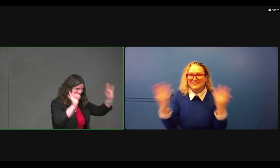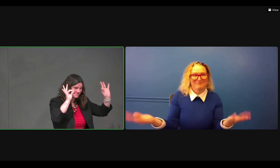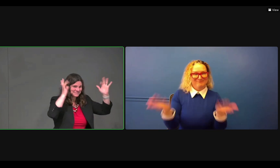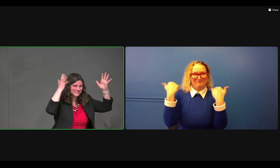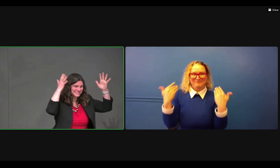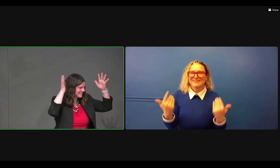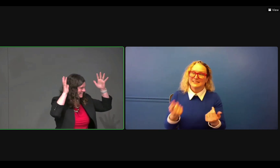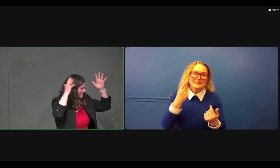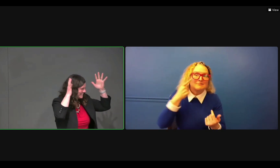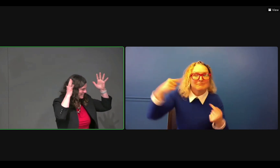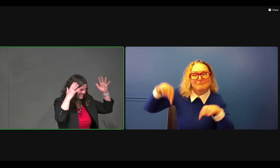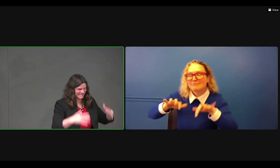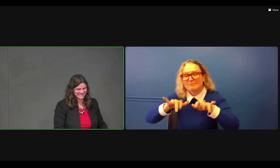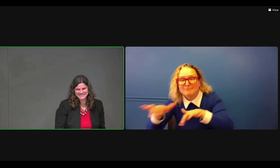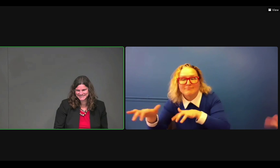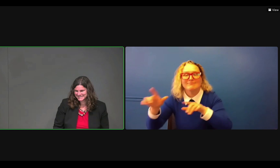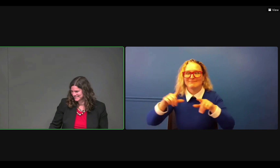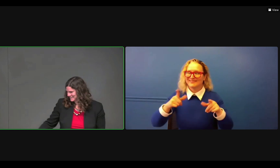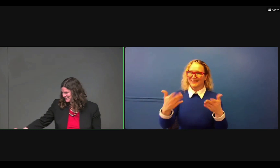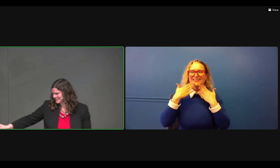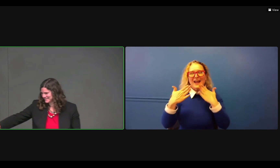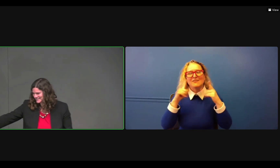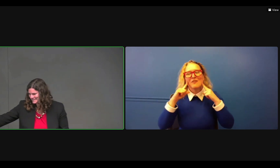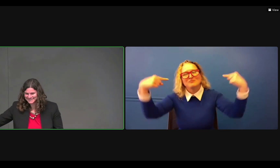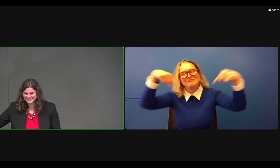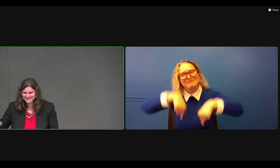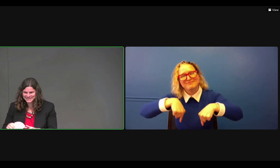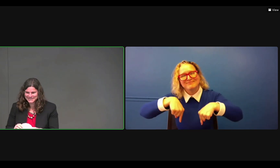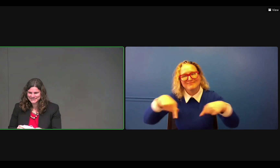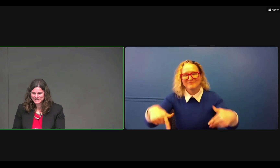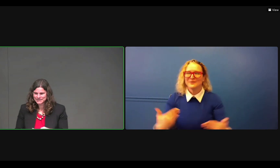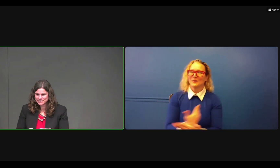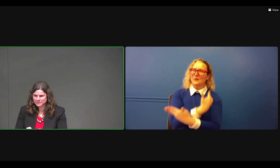of course, for your patience with getting through a hybrid session, which was our